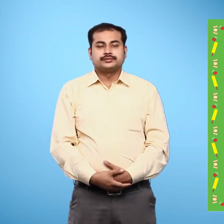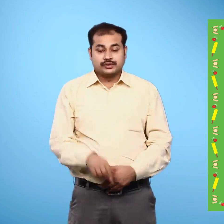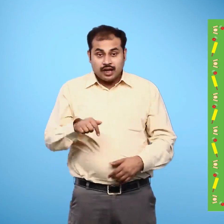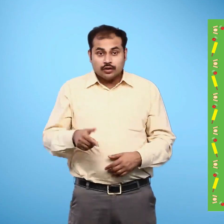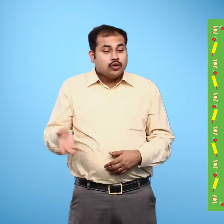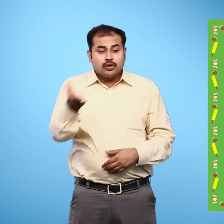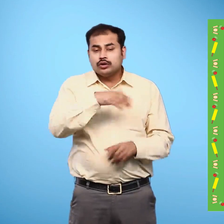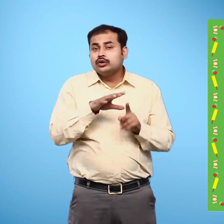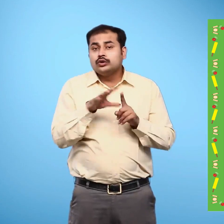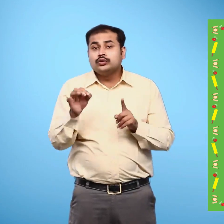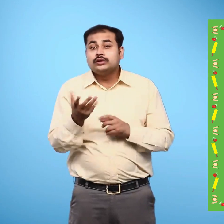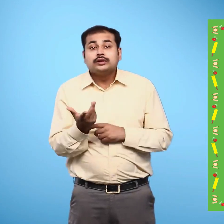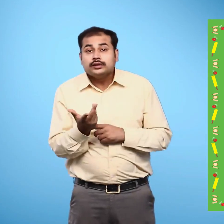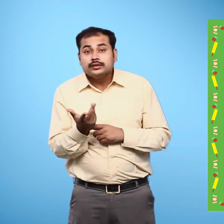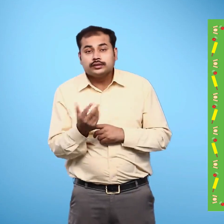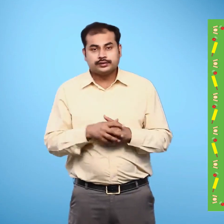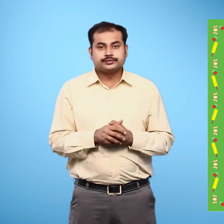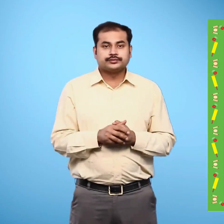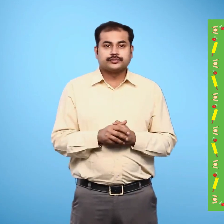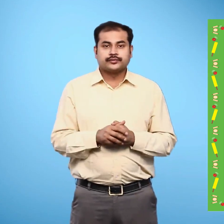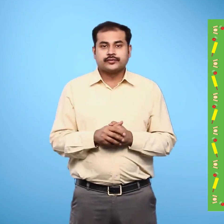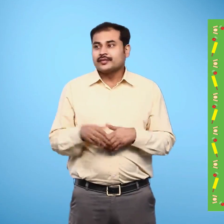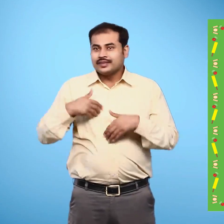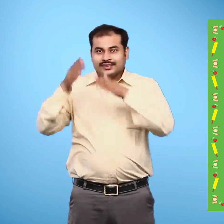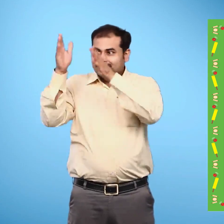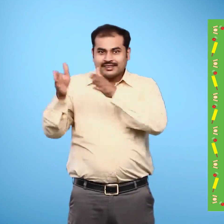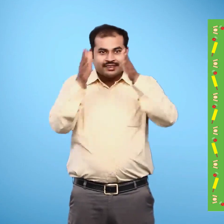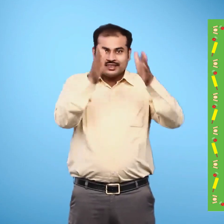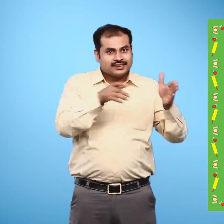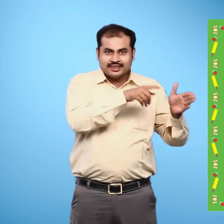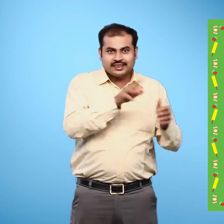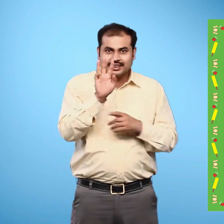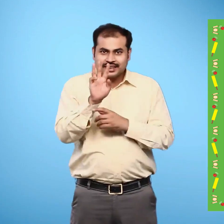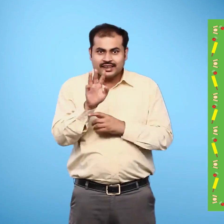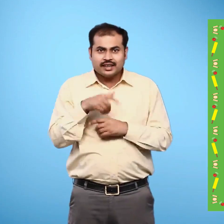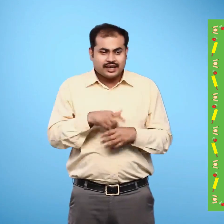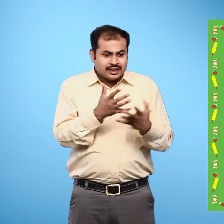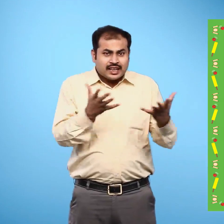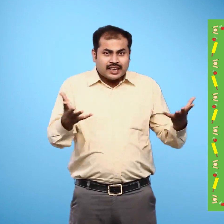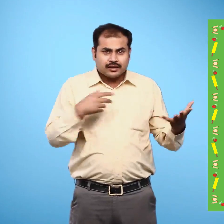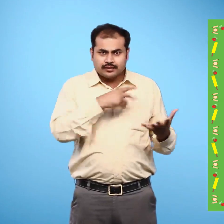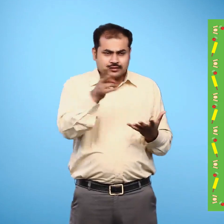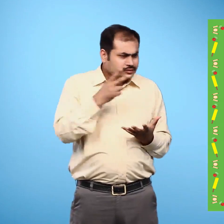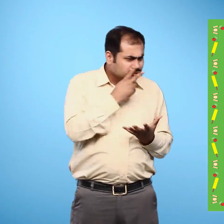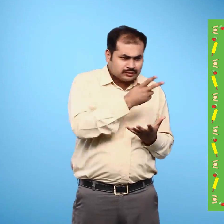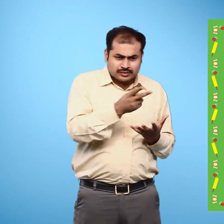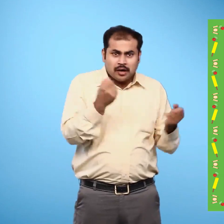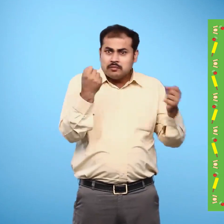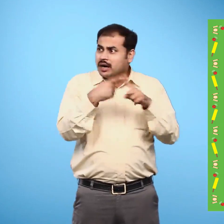You have to fill the empty spaces by writing name of appropriate objects from your surroundings under